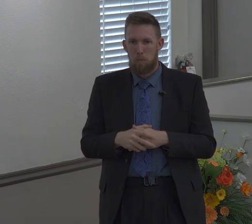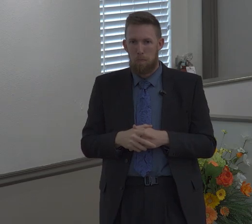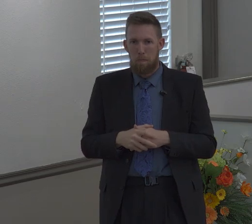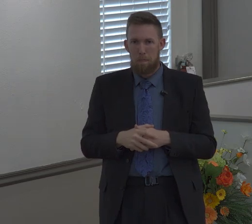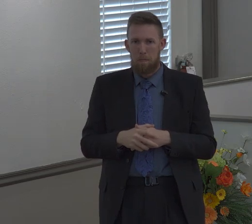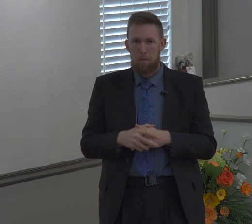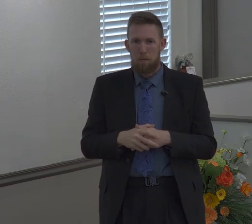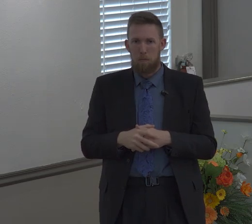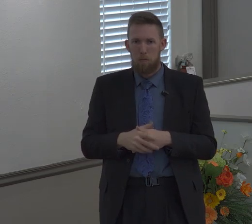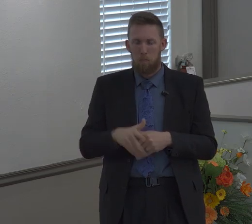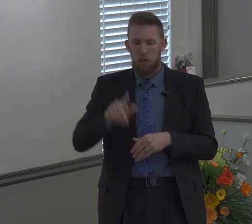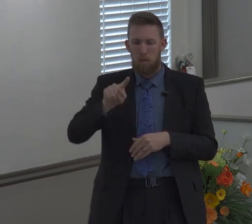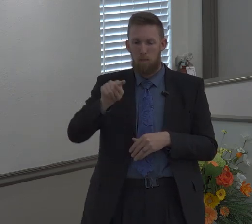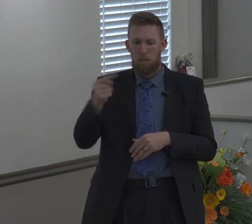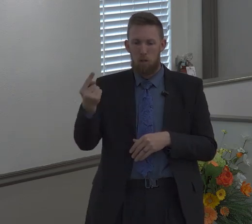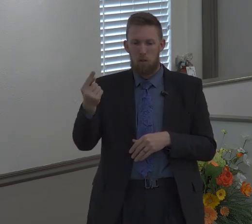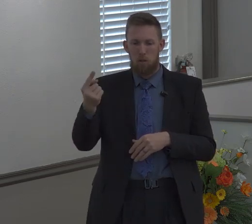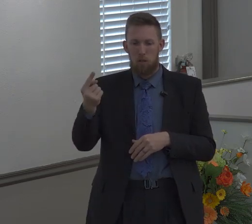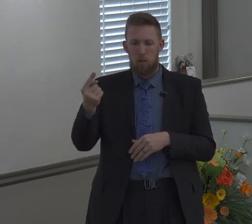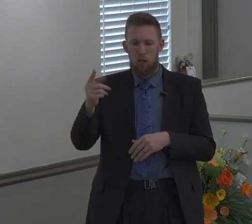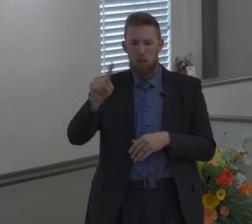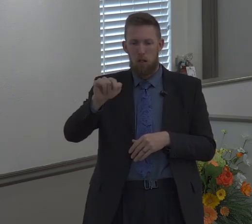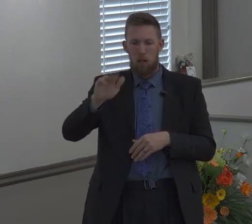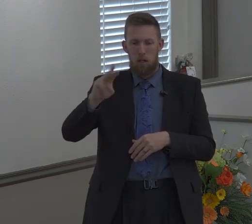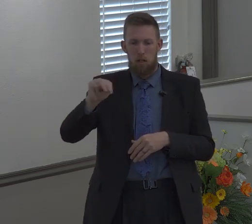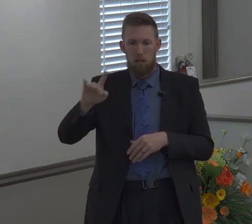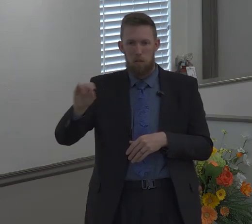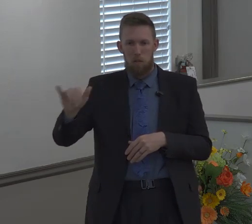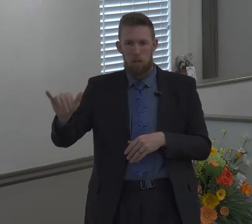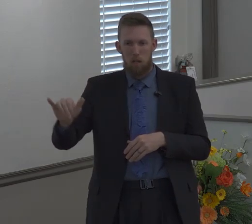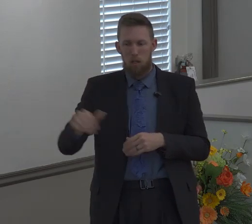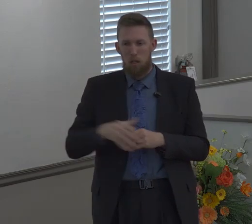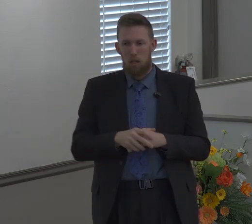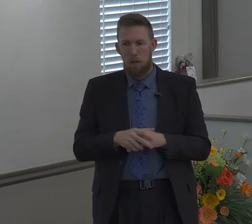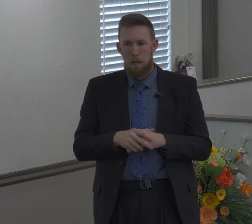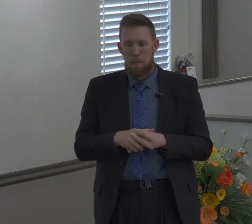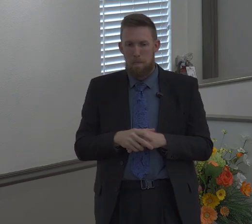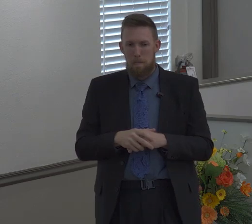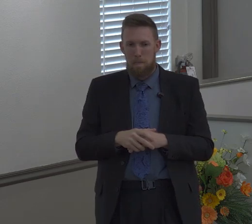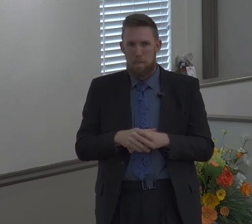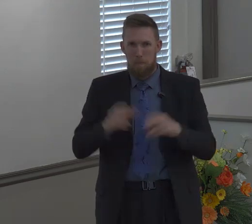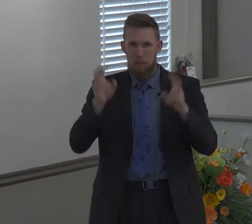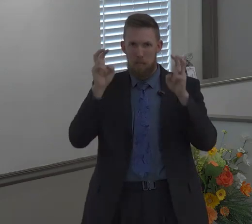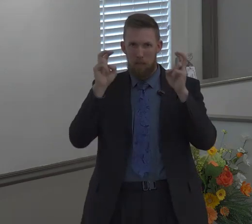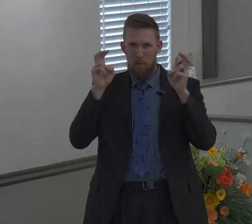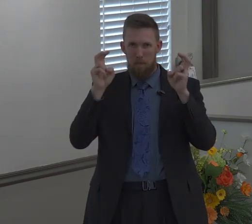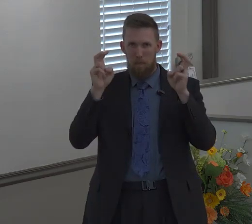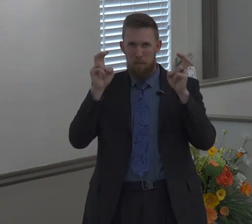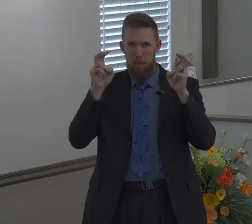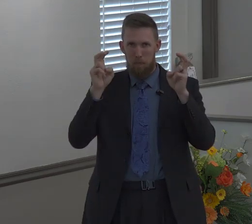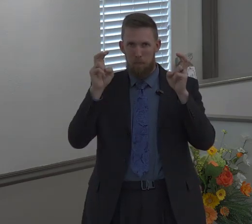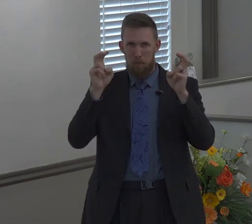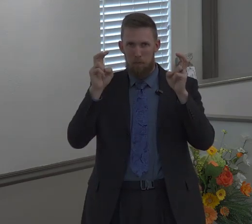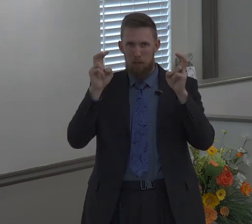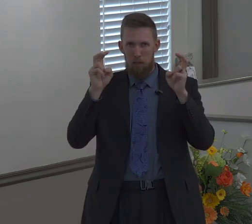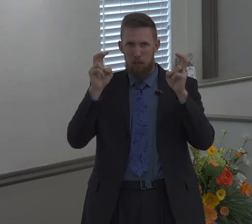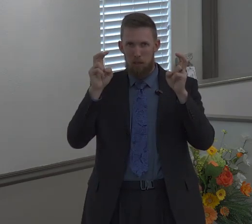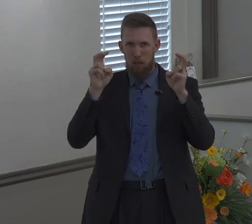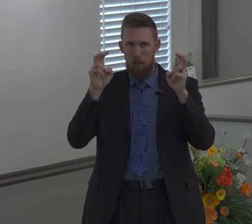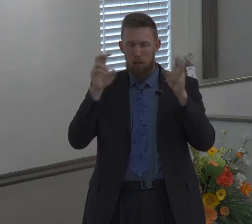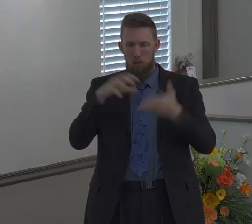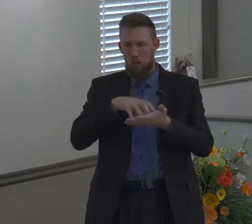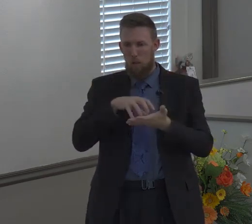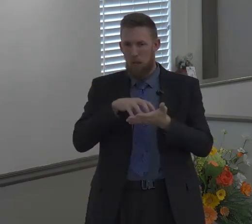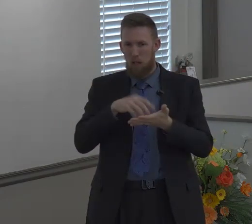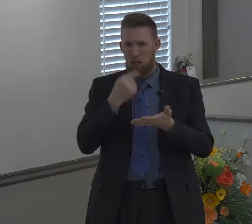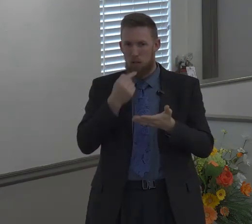at. 1 Timothy chapter number 4, beginning in verse 1. The Word of God says, "Now the